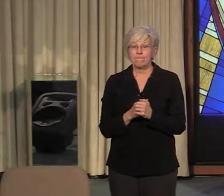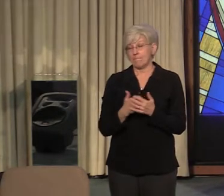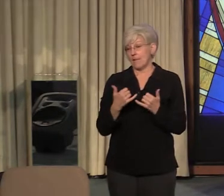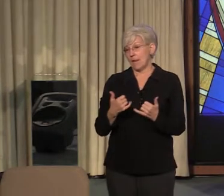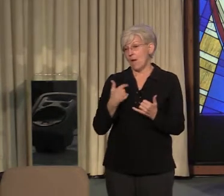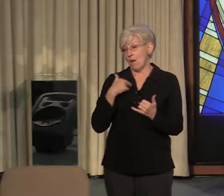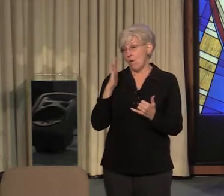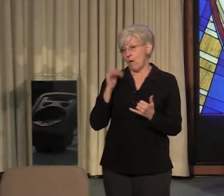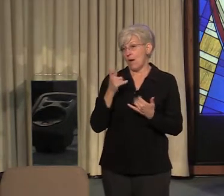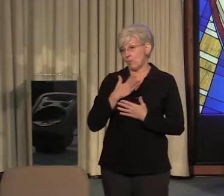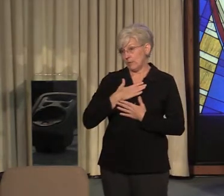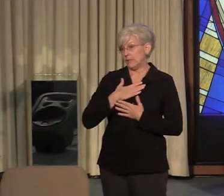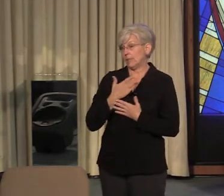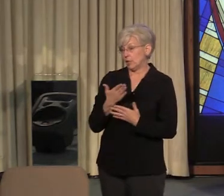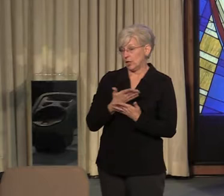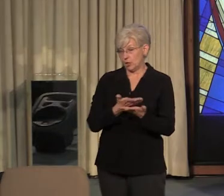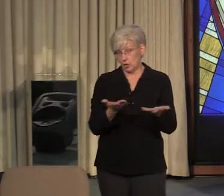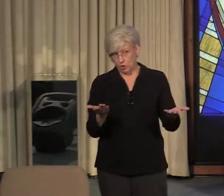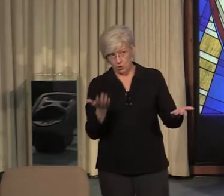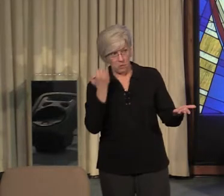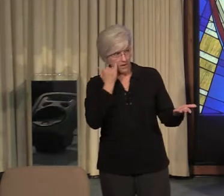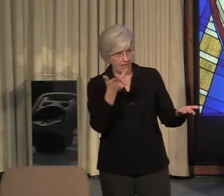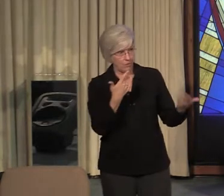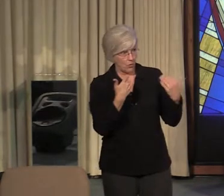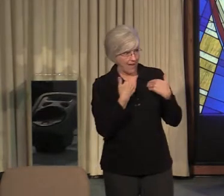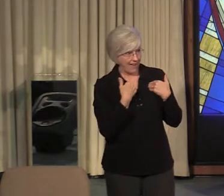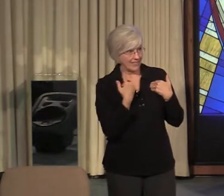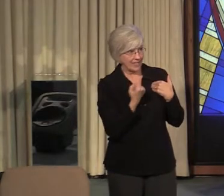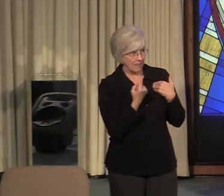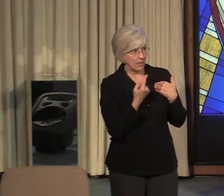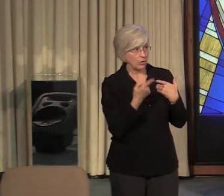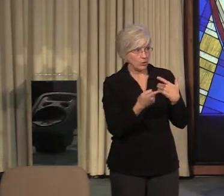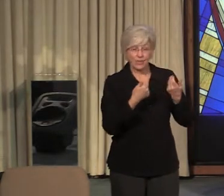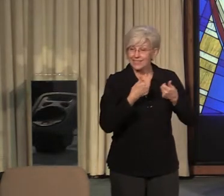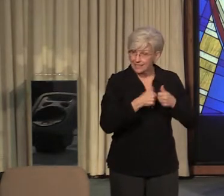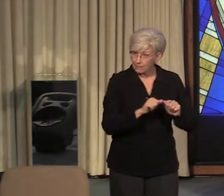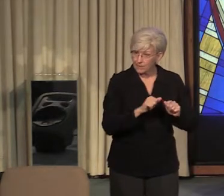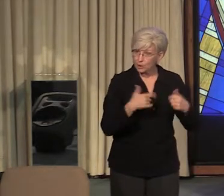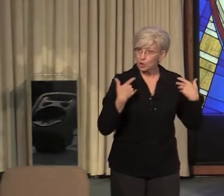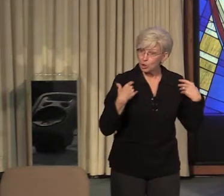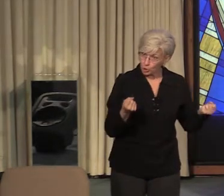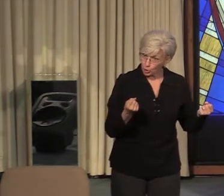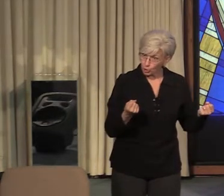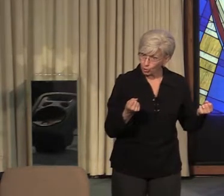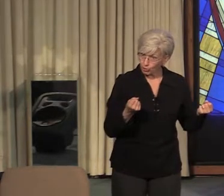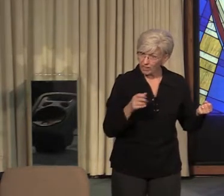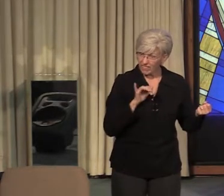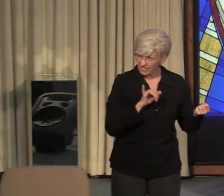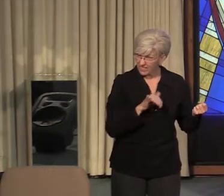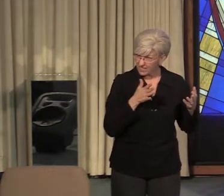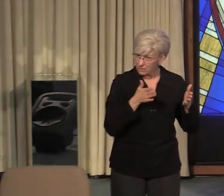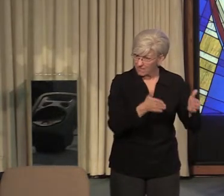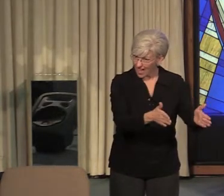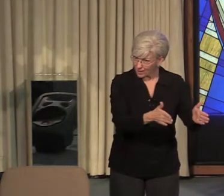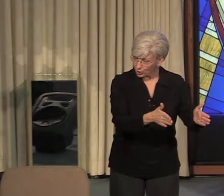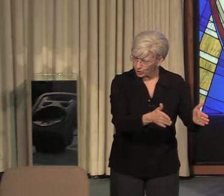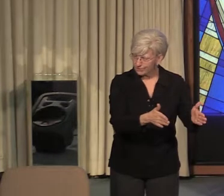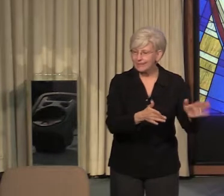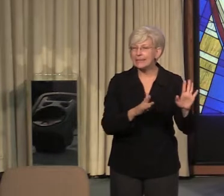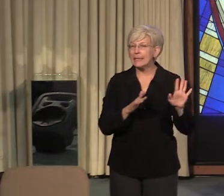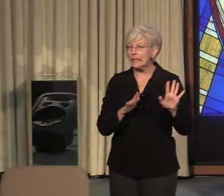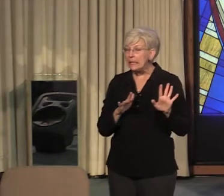I will suggest to you that if you have something you're attempting to cure in this fashion, it